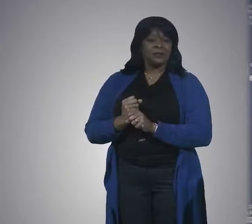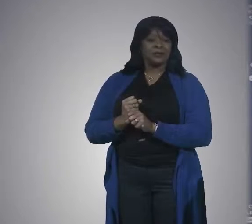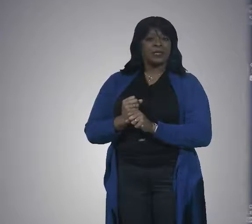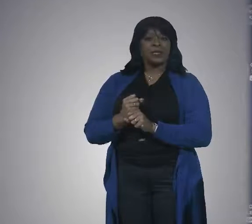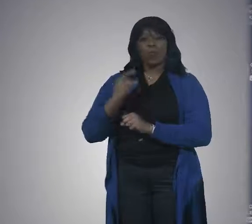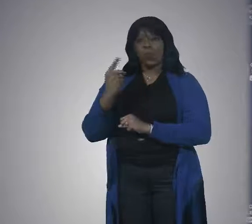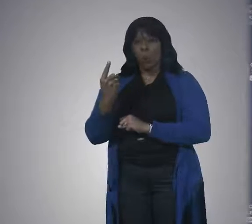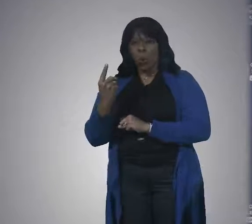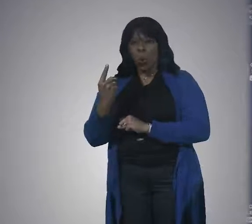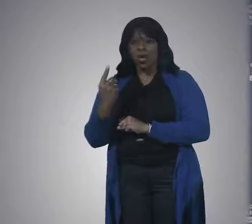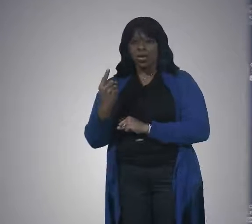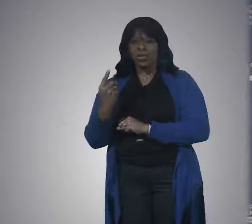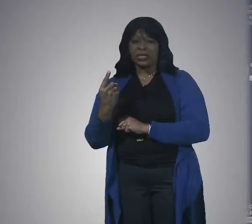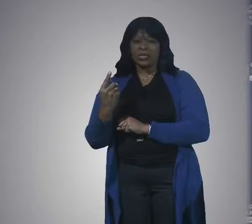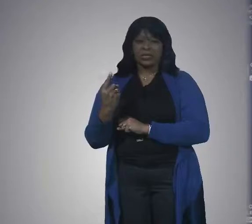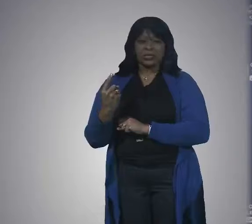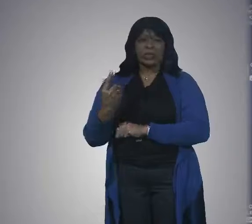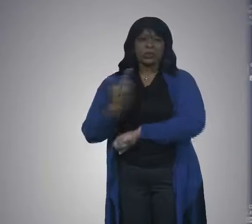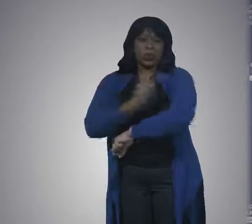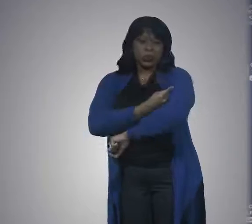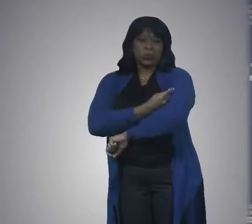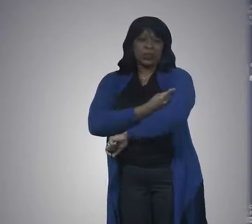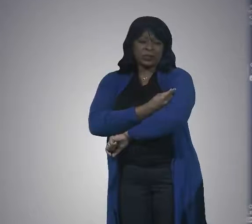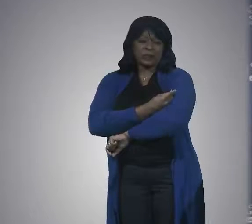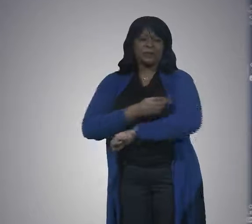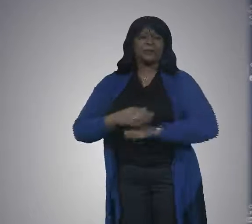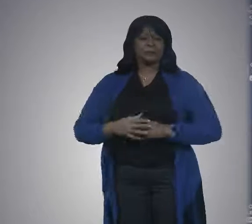least one dose.